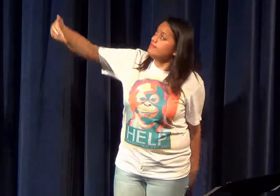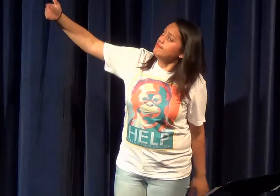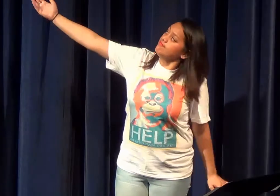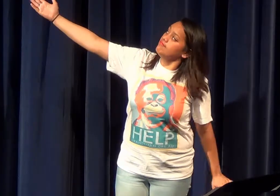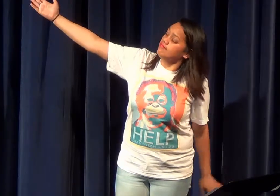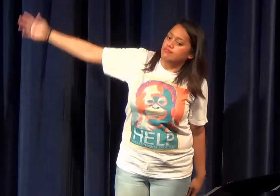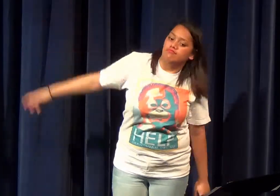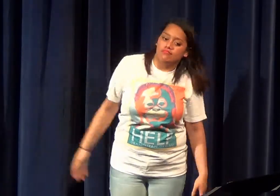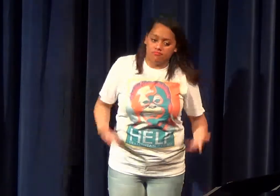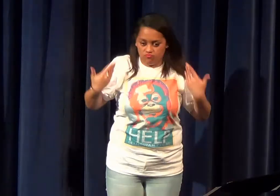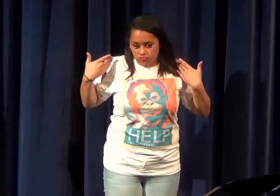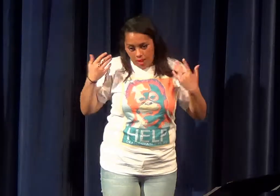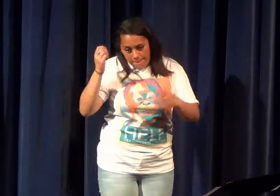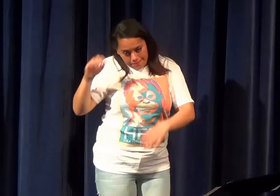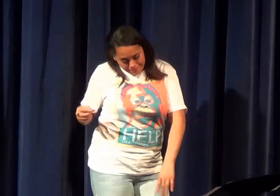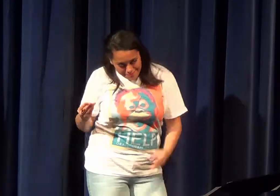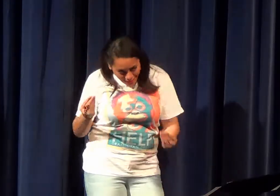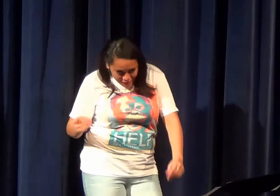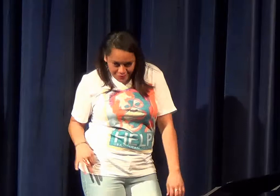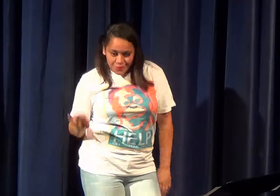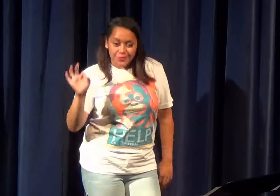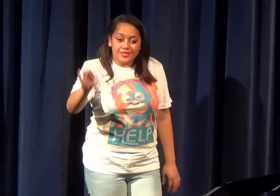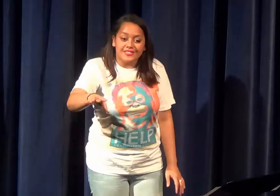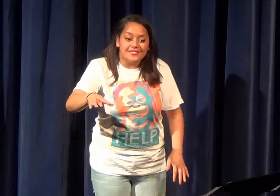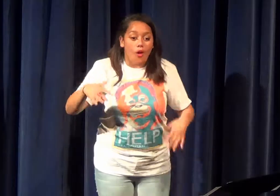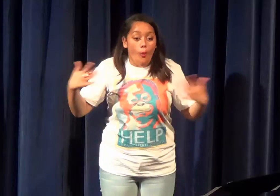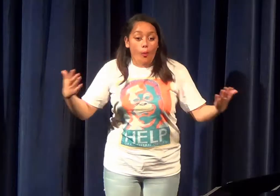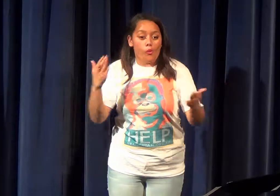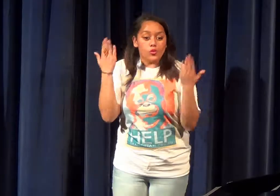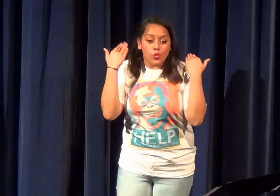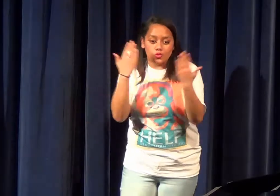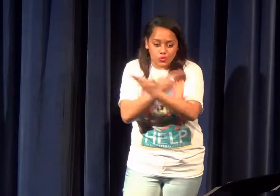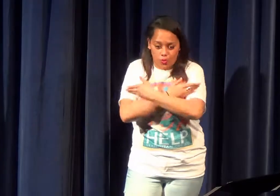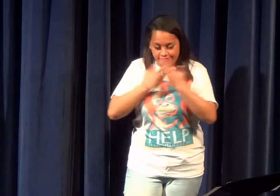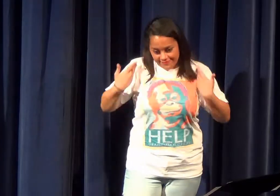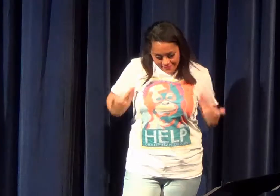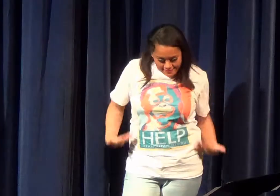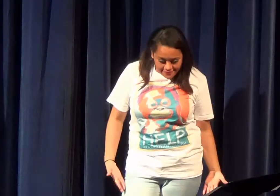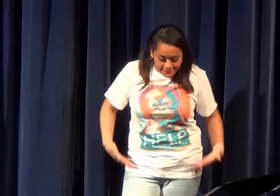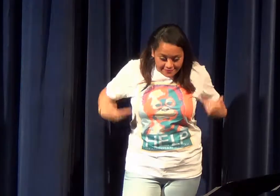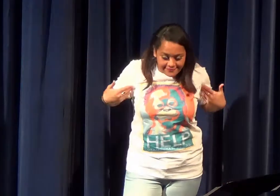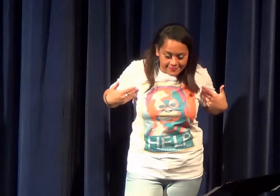is by going online here. You could donate money, or you could buy a cool t-shirt like this one.